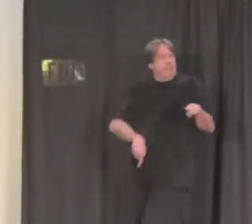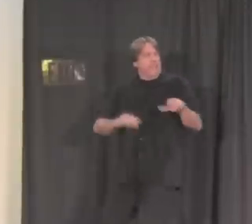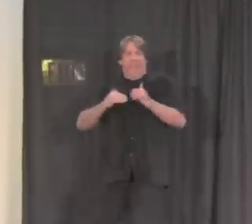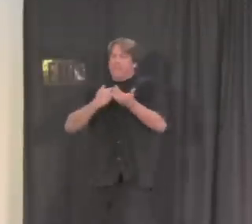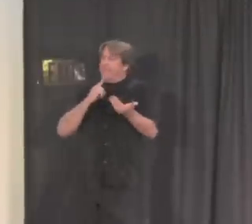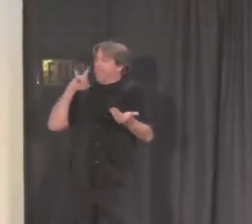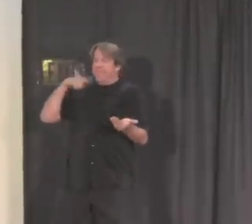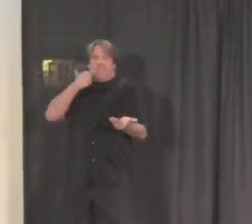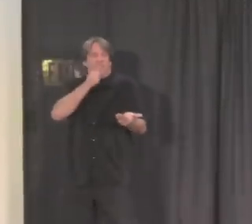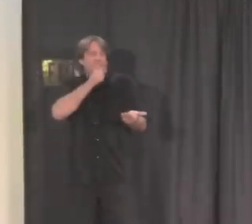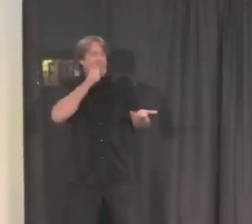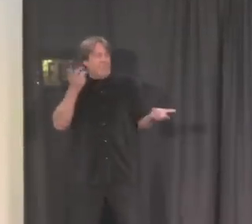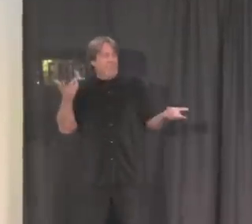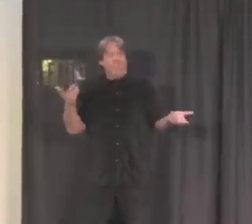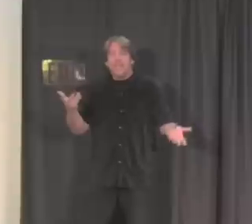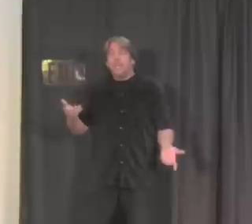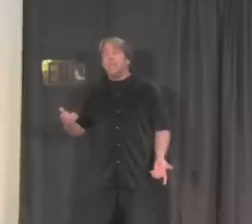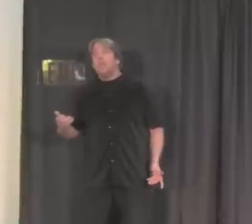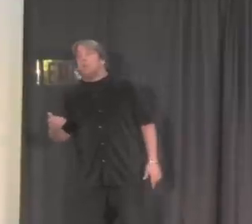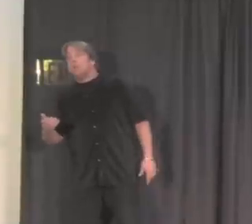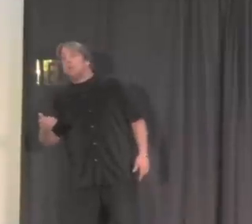If people can't do that, how are they supposed to tell secrets?